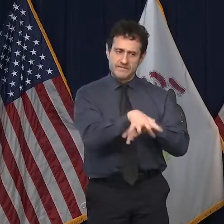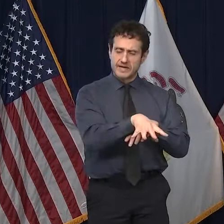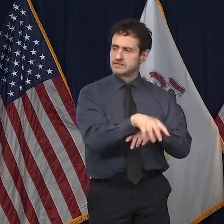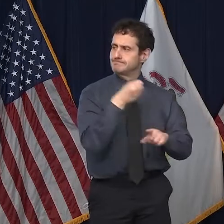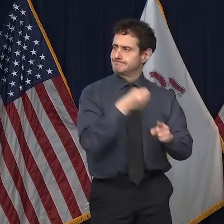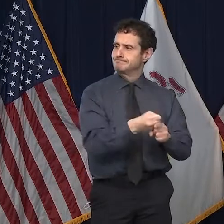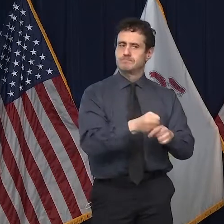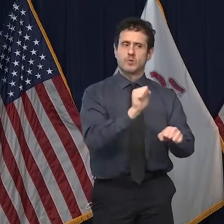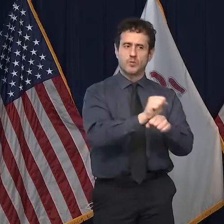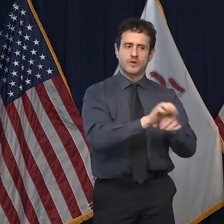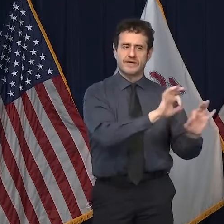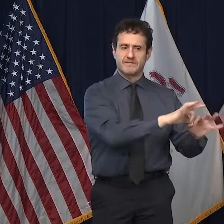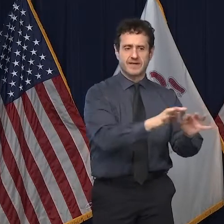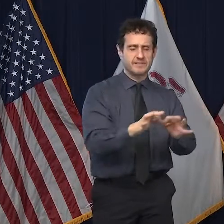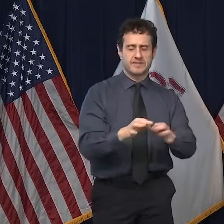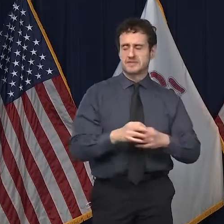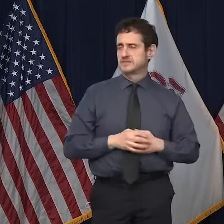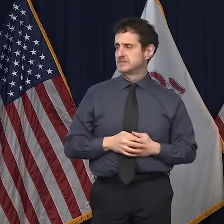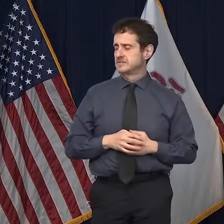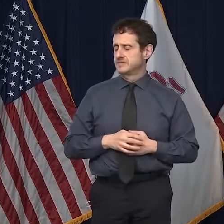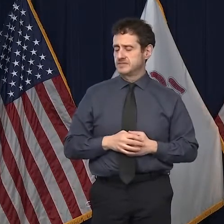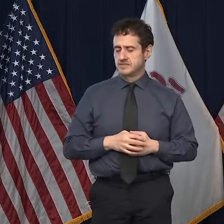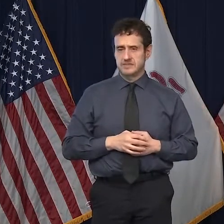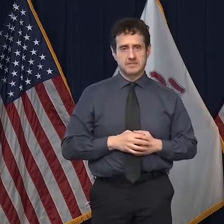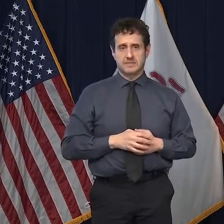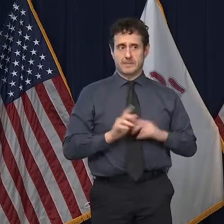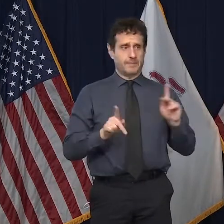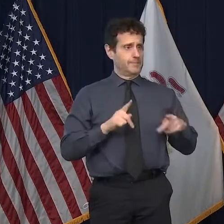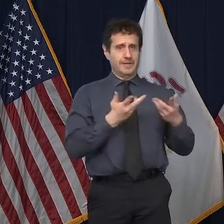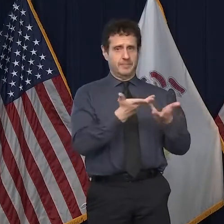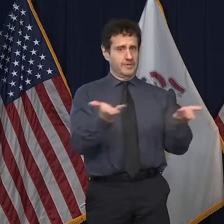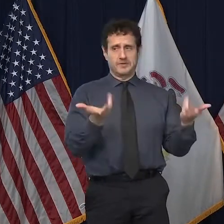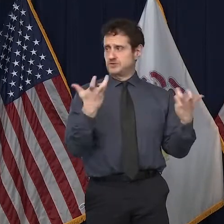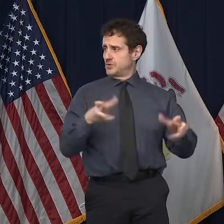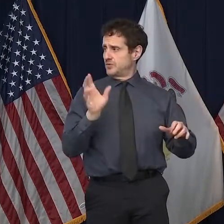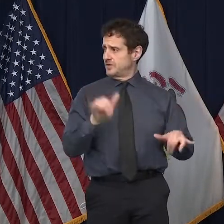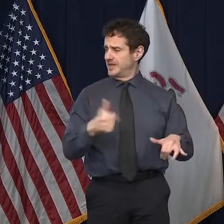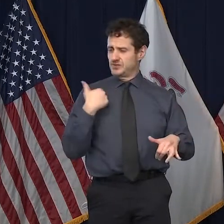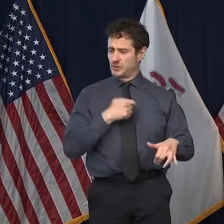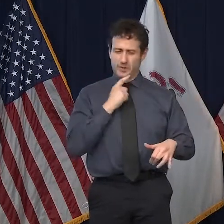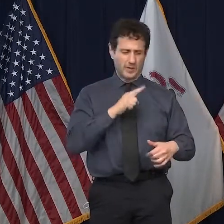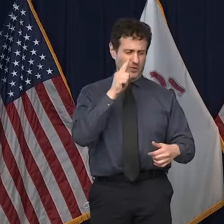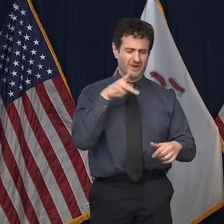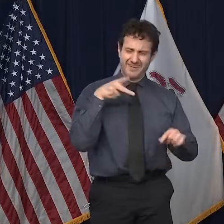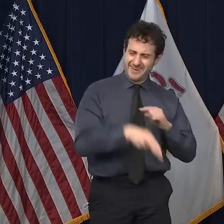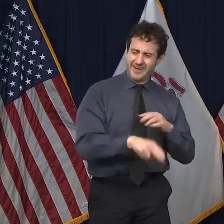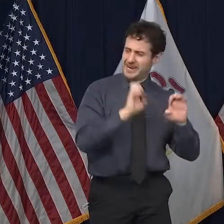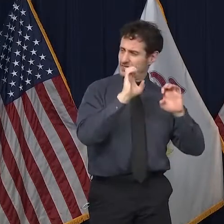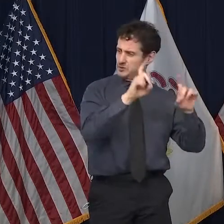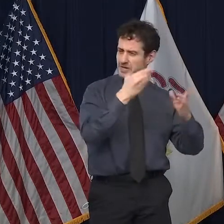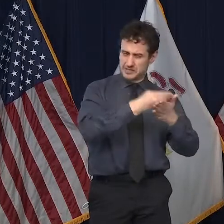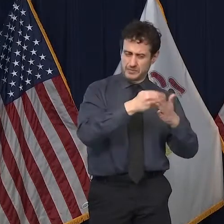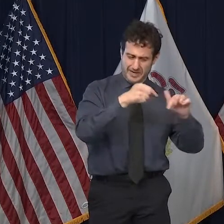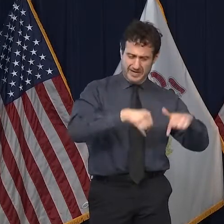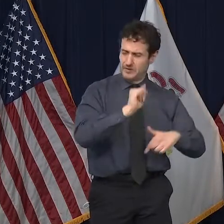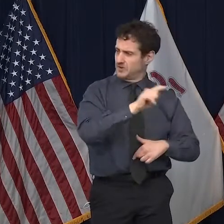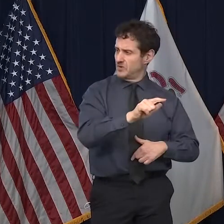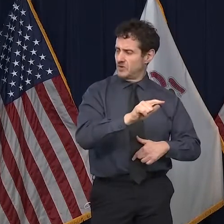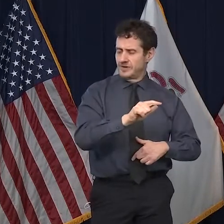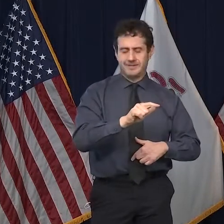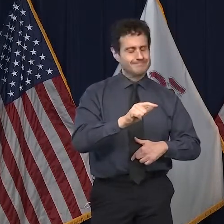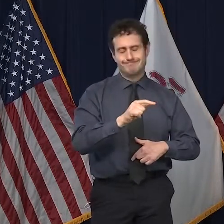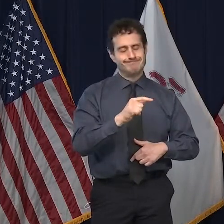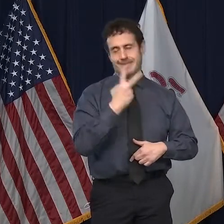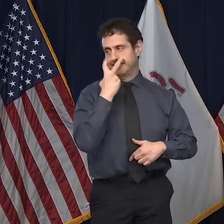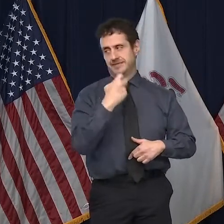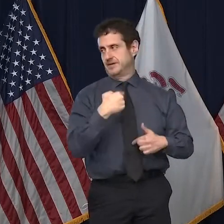and I don't know that anybody wants that to happen. Do we really want to cut education funding in the state? I don't think